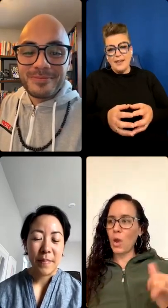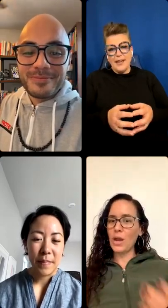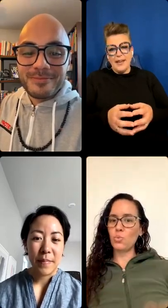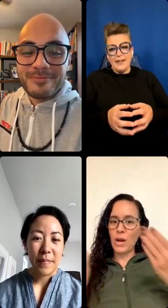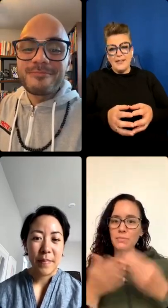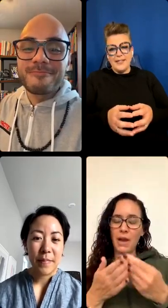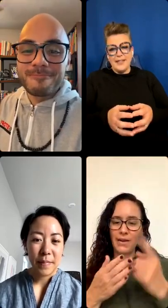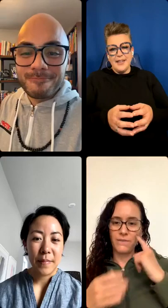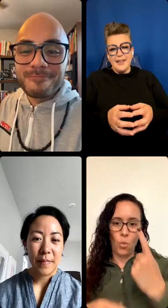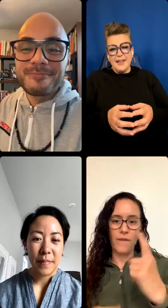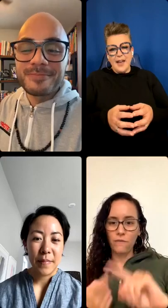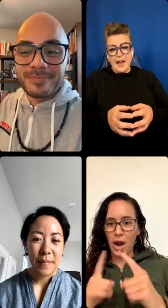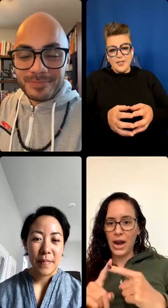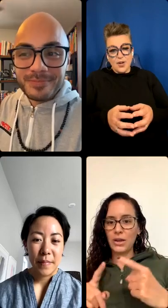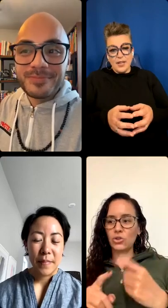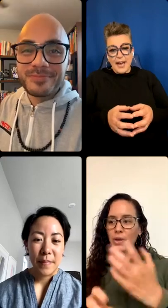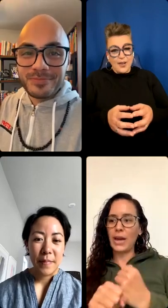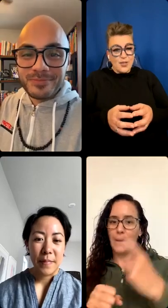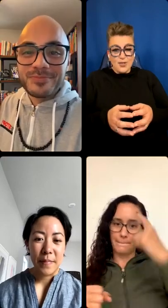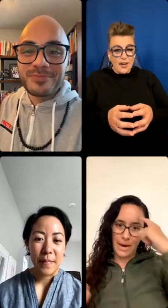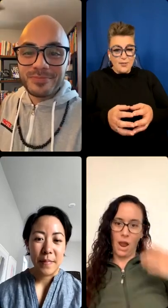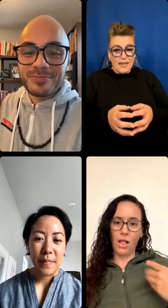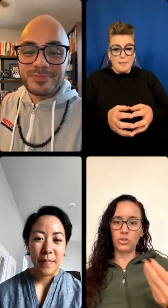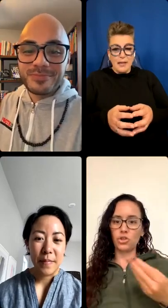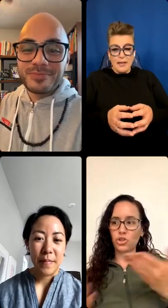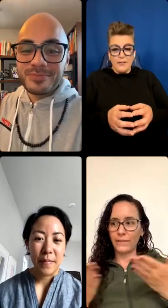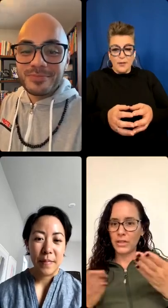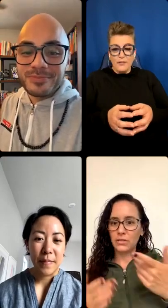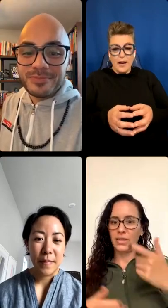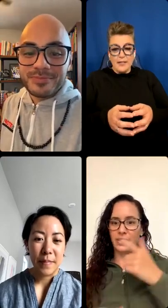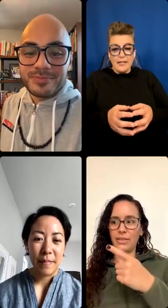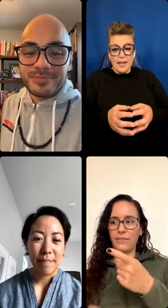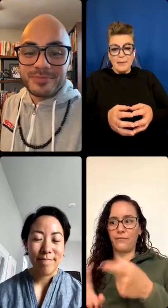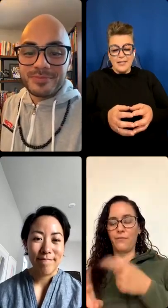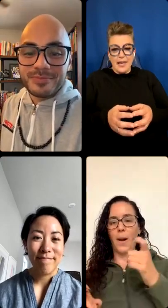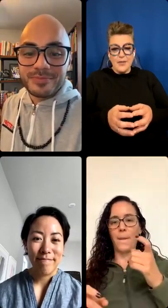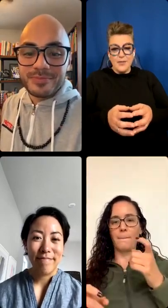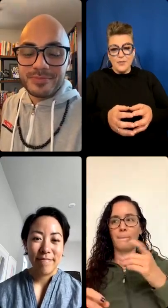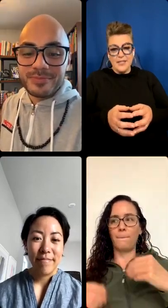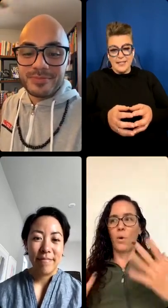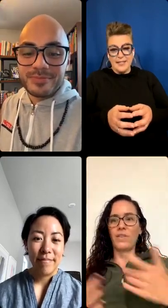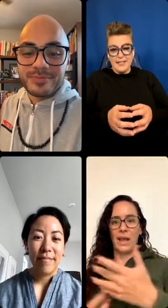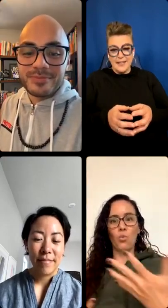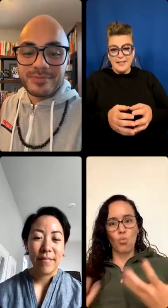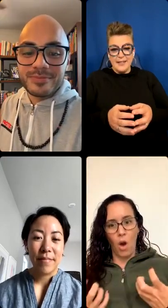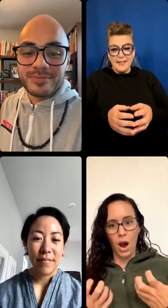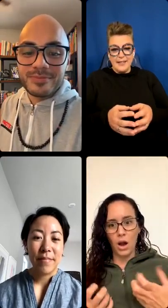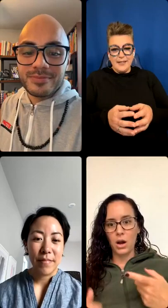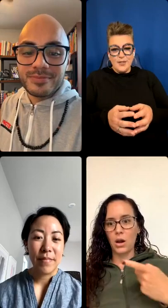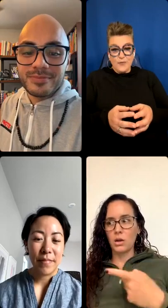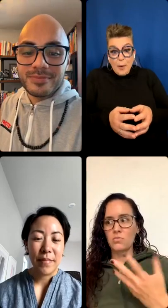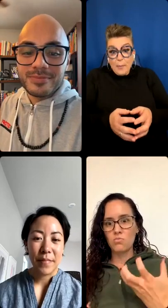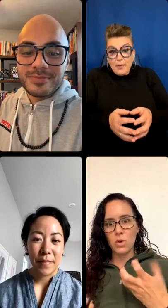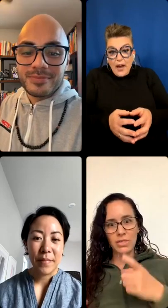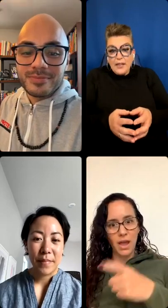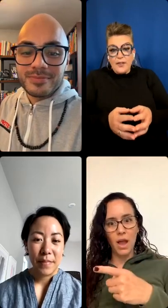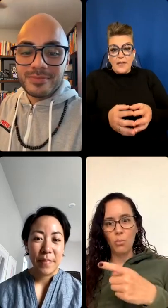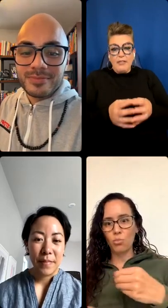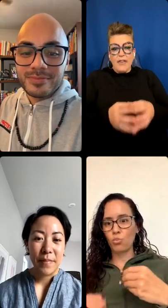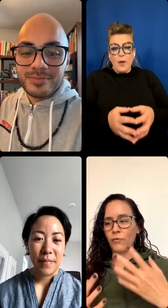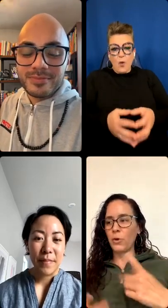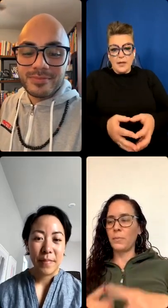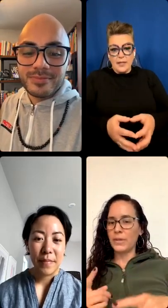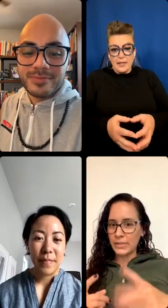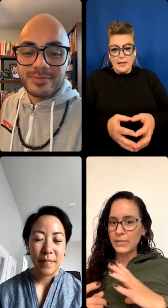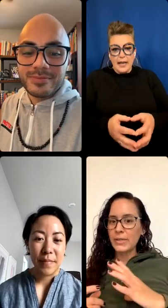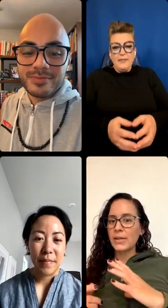out. And I started actually trying to raise money for a friend to get mental health services from a provider